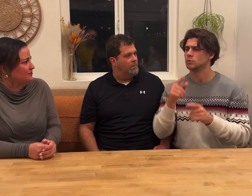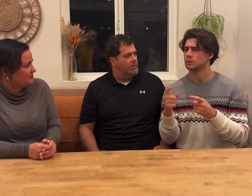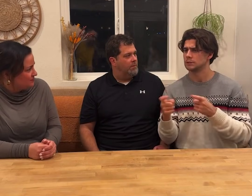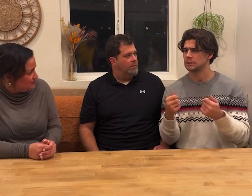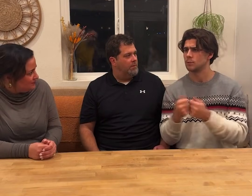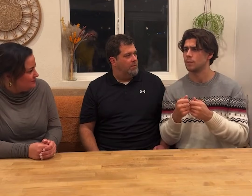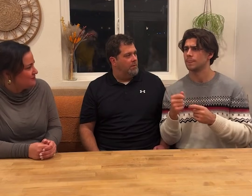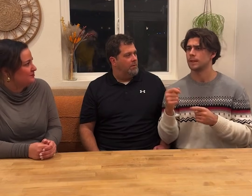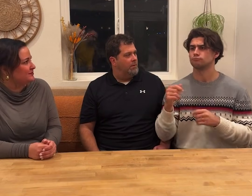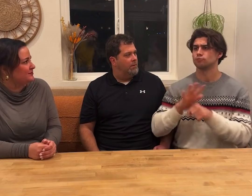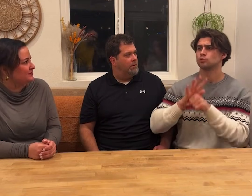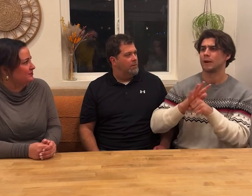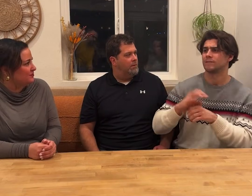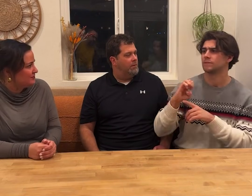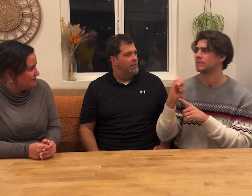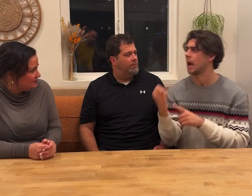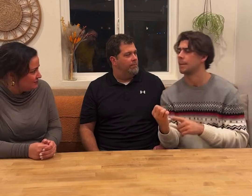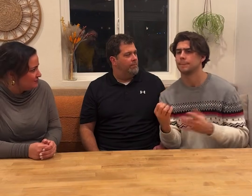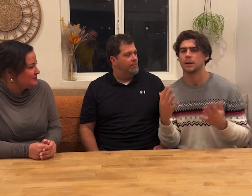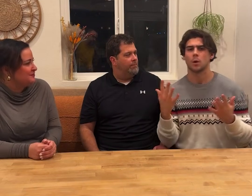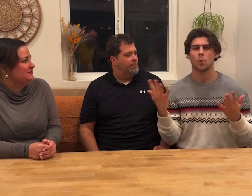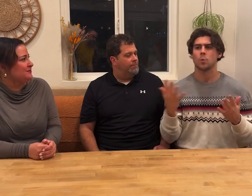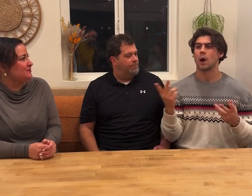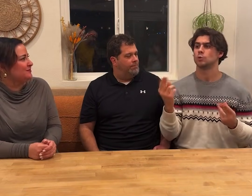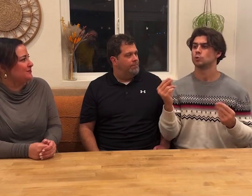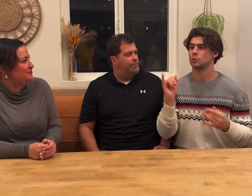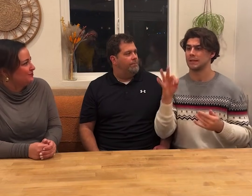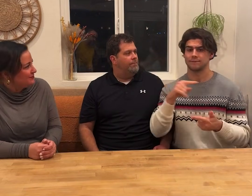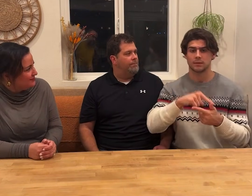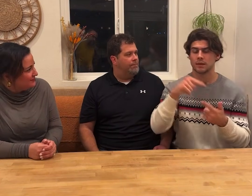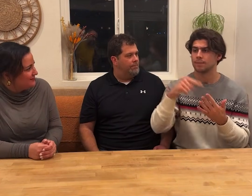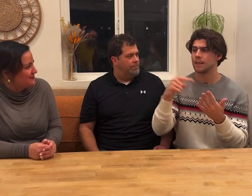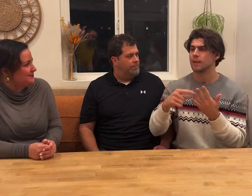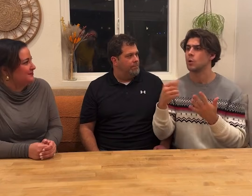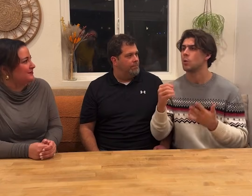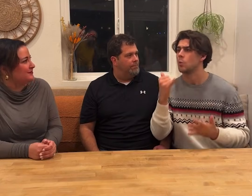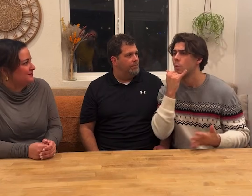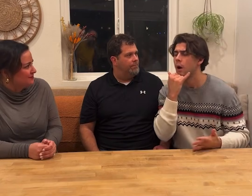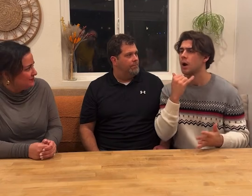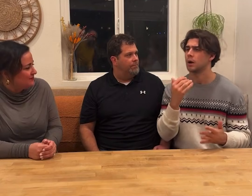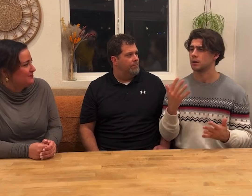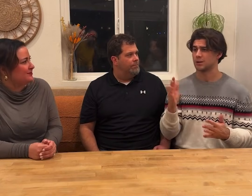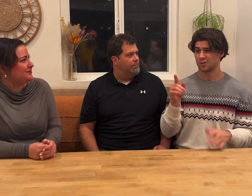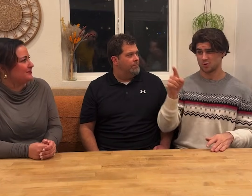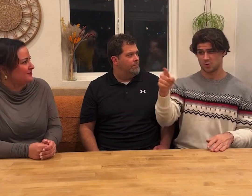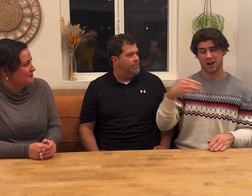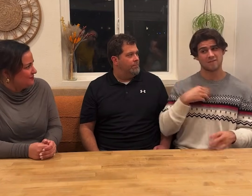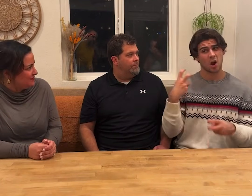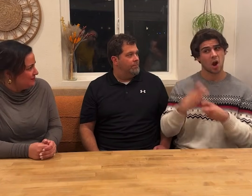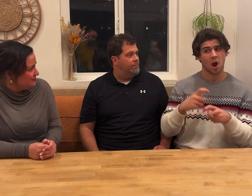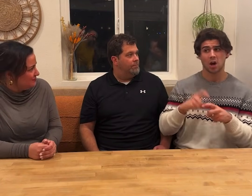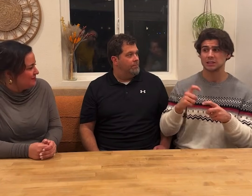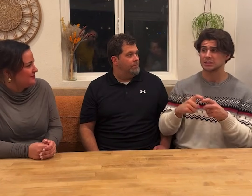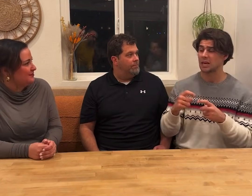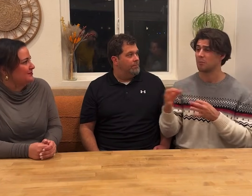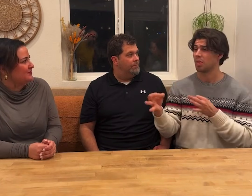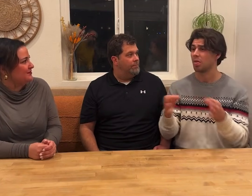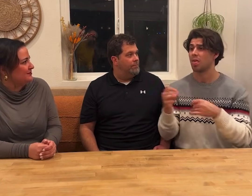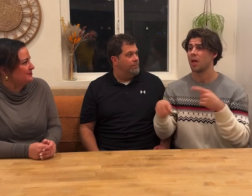had conversations about, you know, how are we going to deal with stressful environments? Talk about that. Navigate that now before you get on the show. You know, you